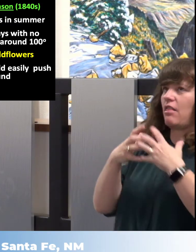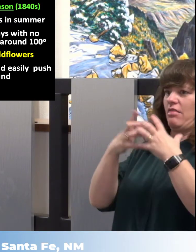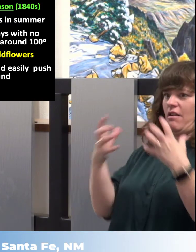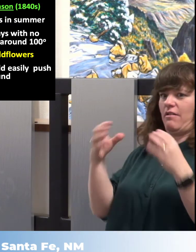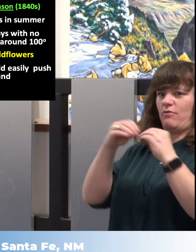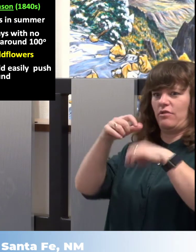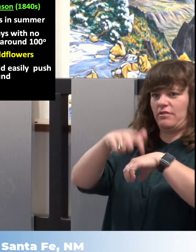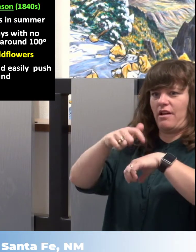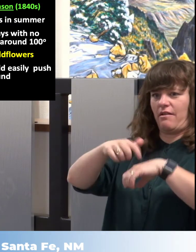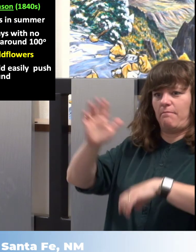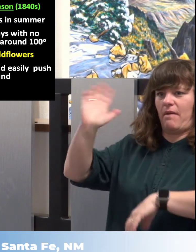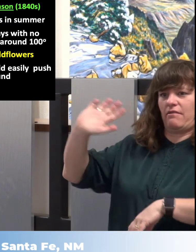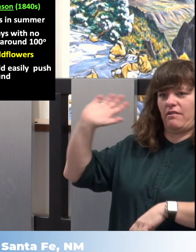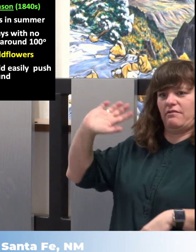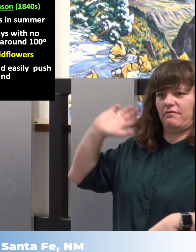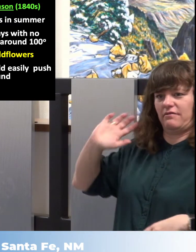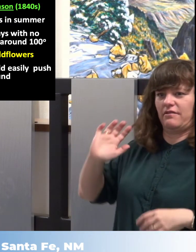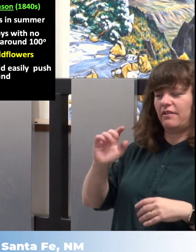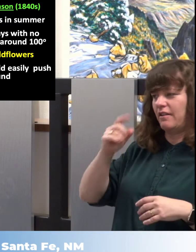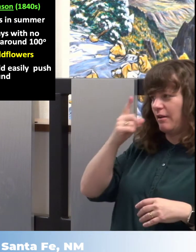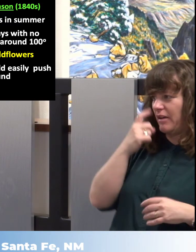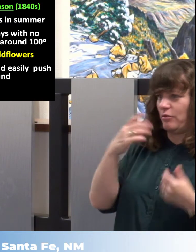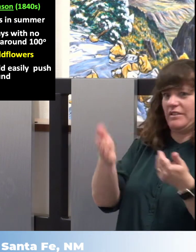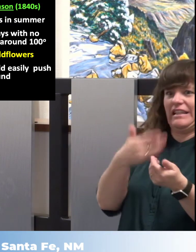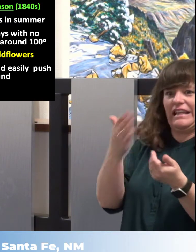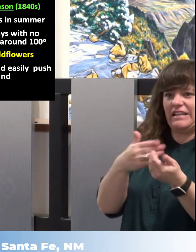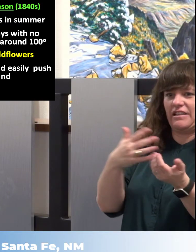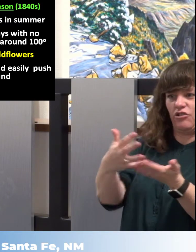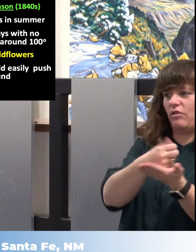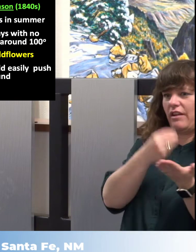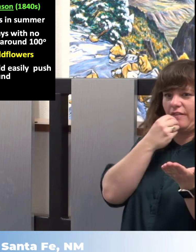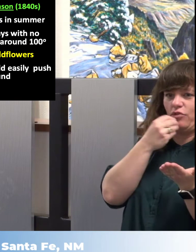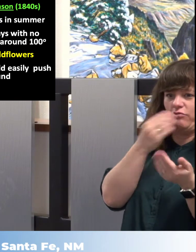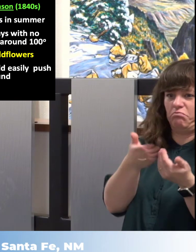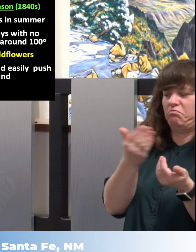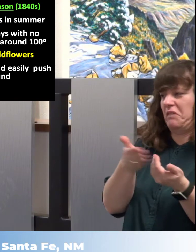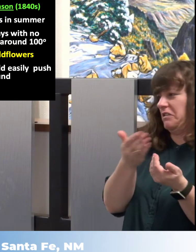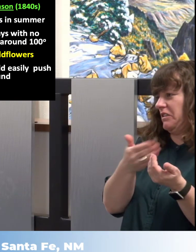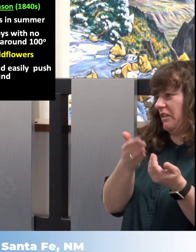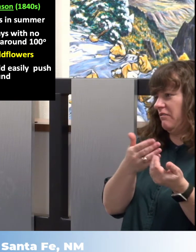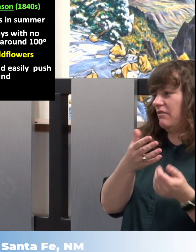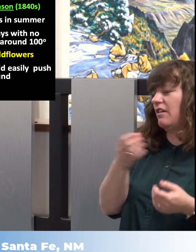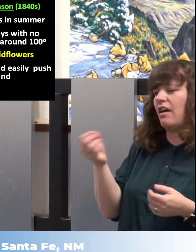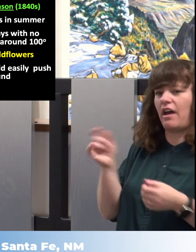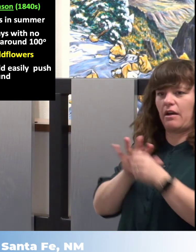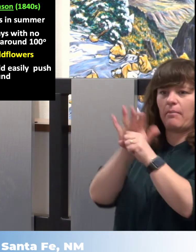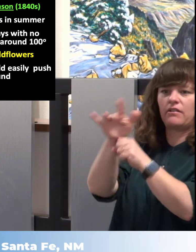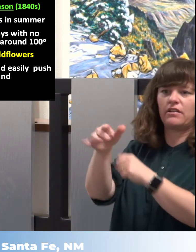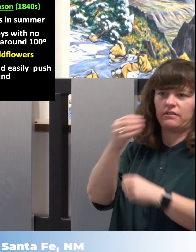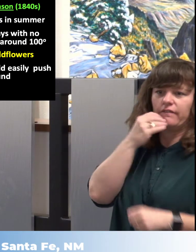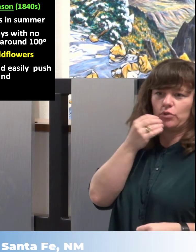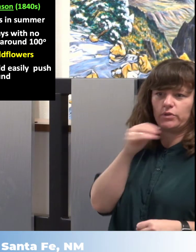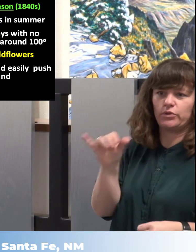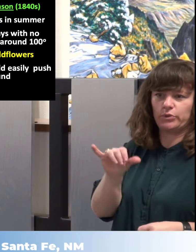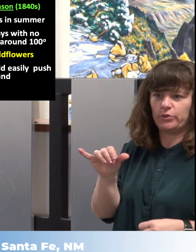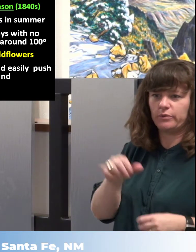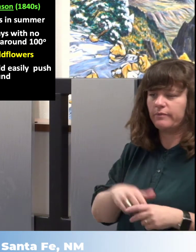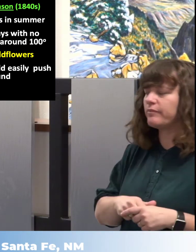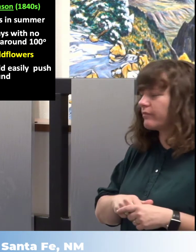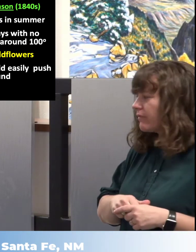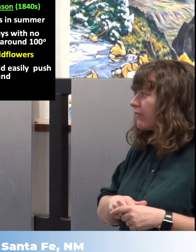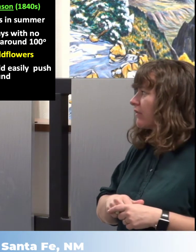time in those days because it was easy to collect food and there was abundant food. And we had a very